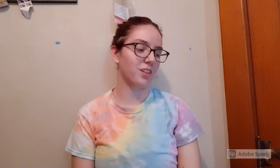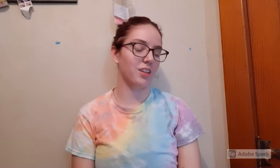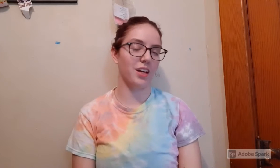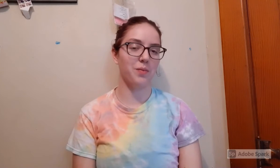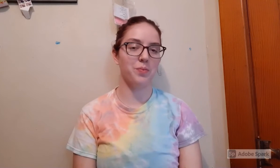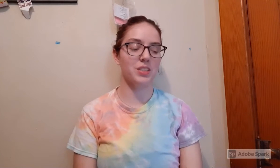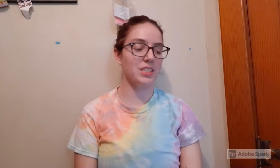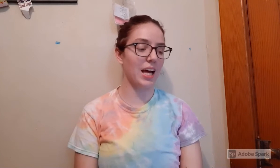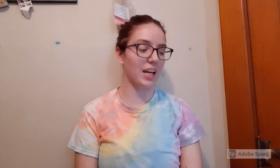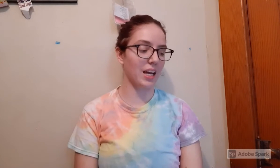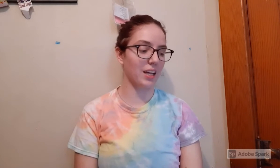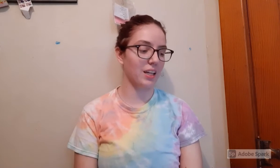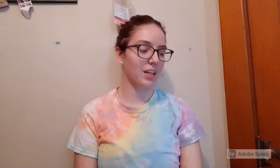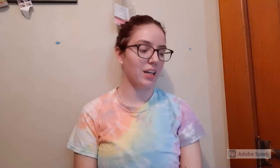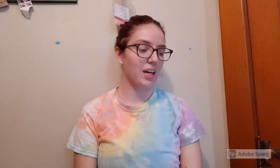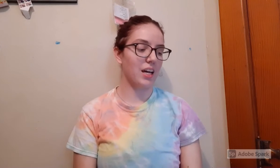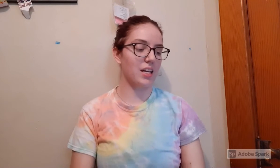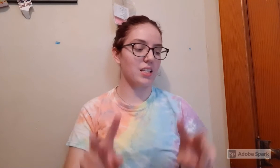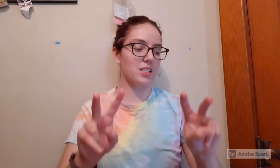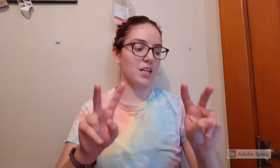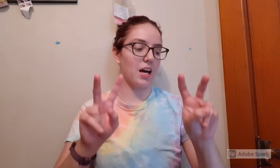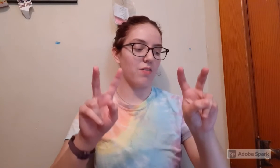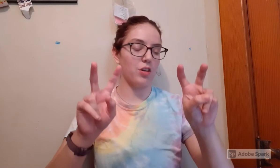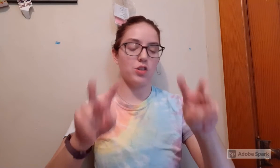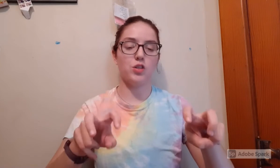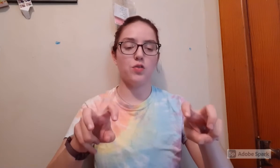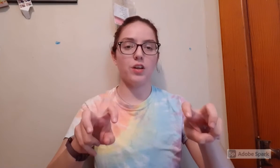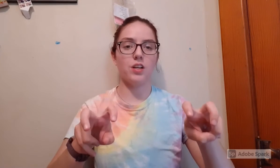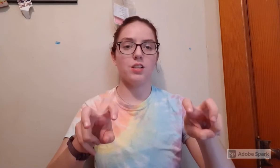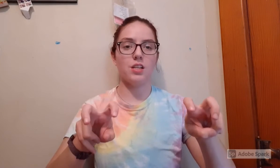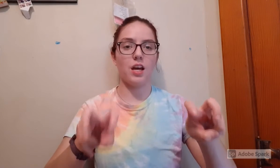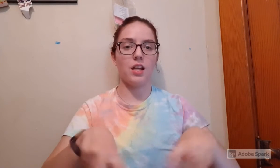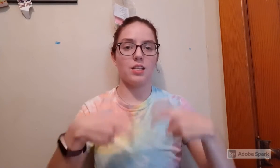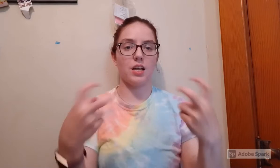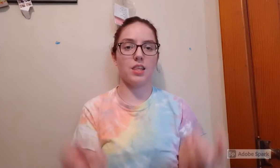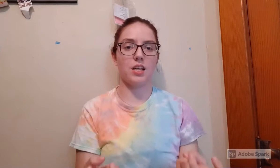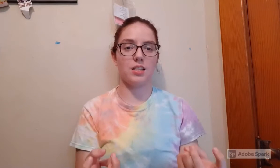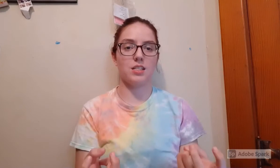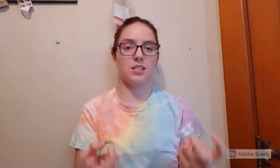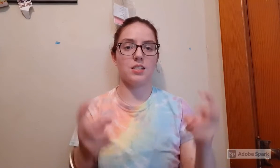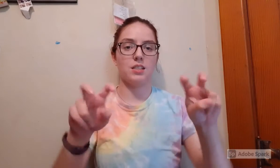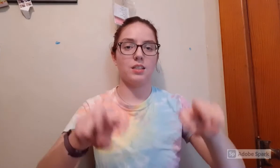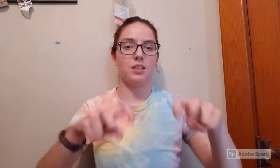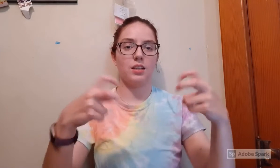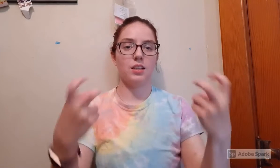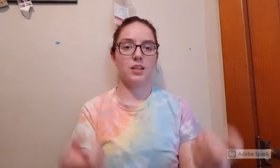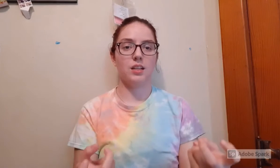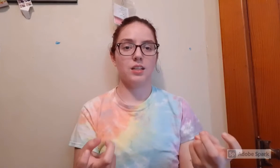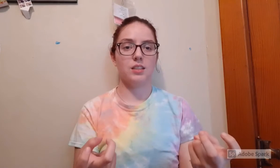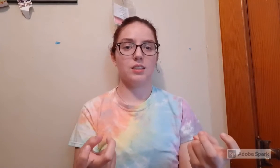thing. Sledding is having your two fingers, and it's like this.